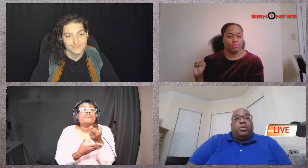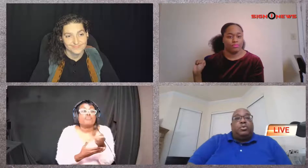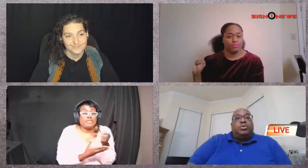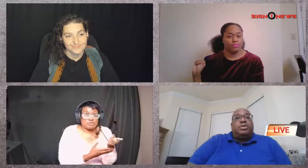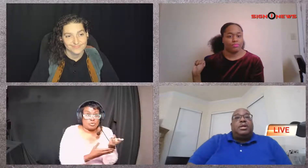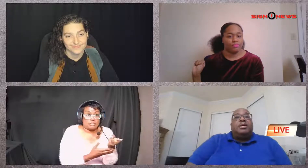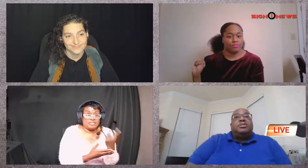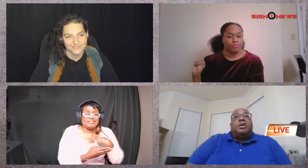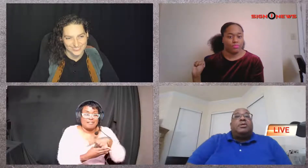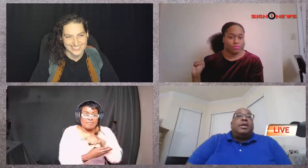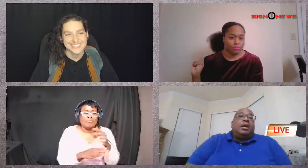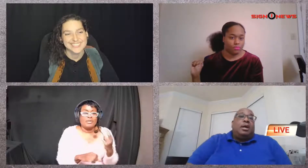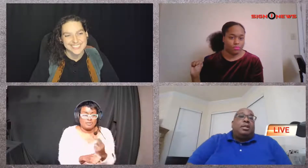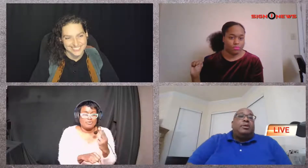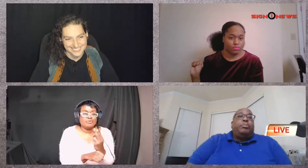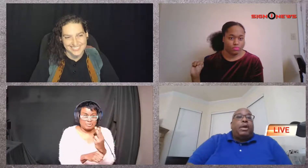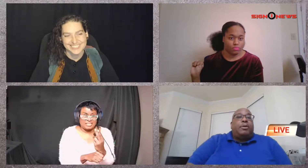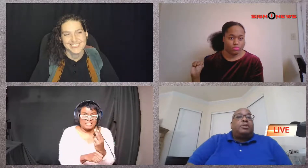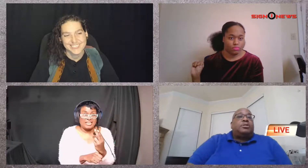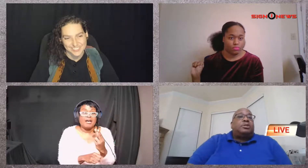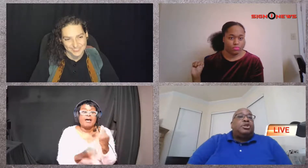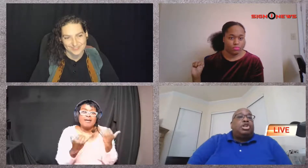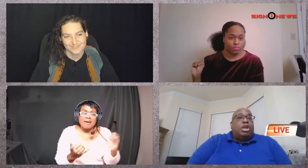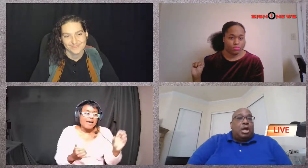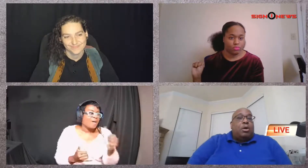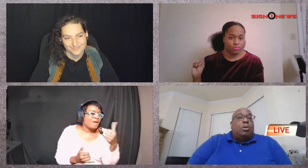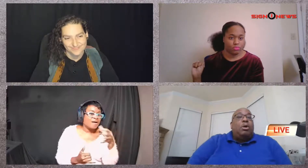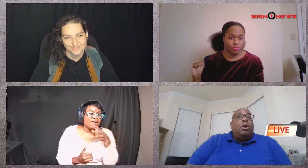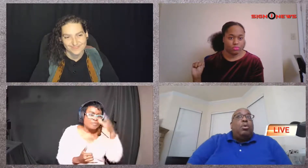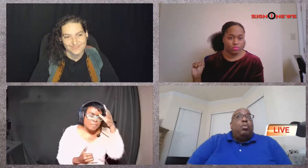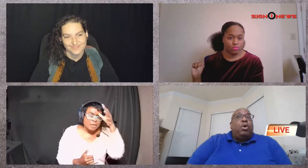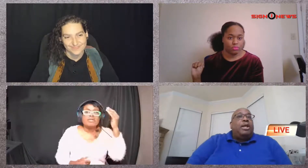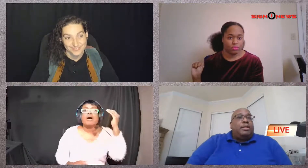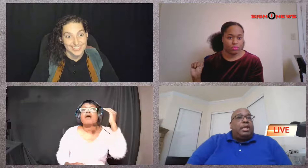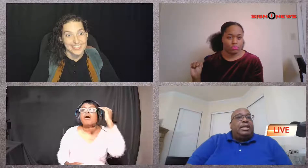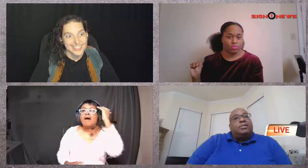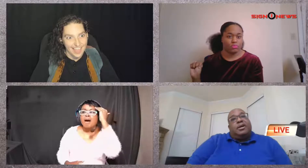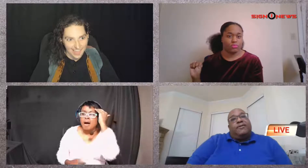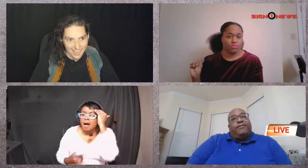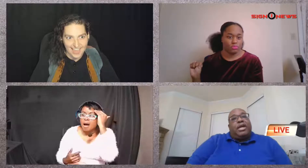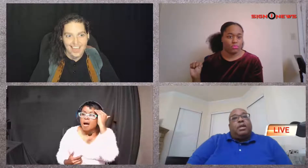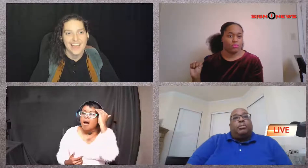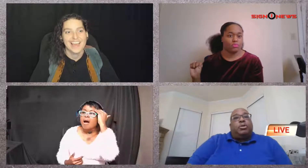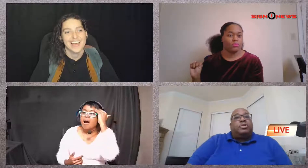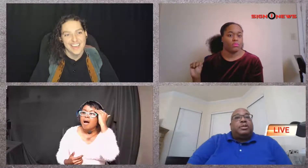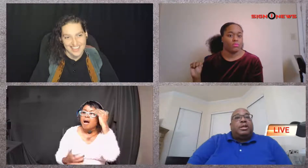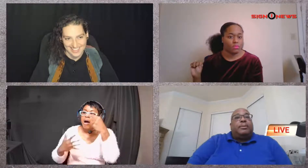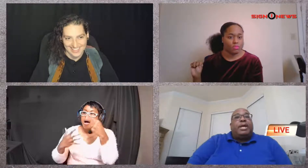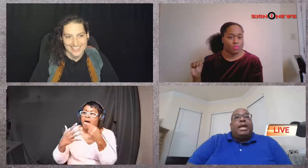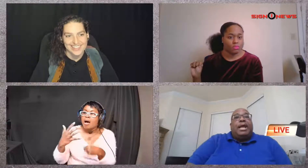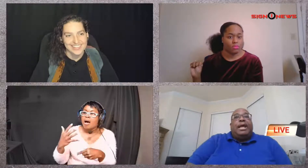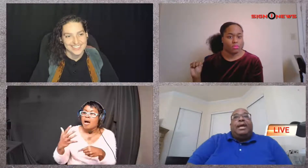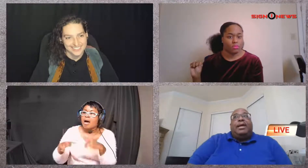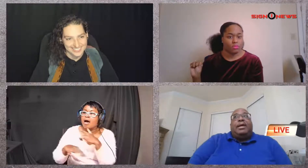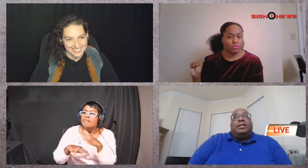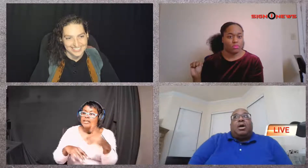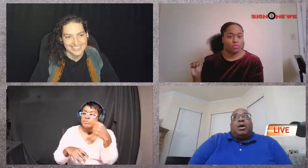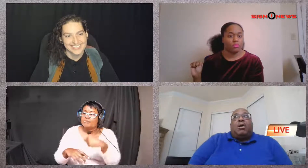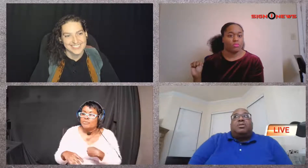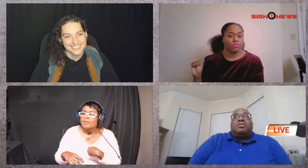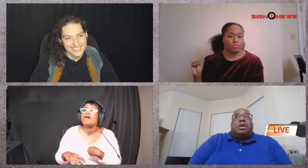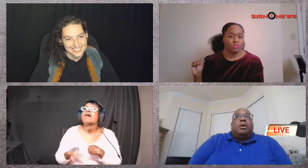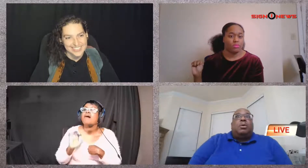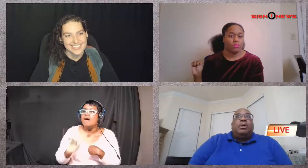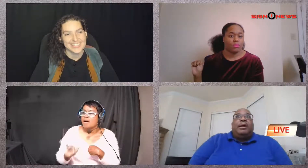that we used so that other parents could know what is available to them.